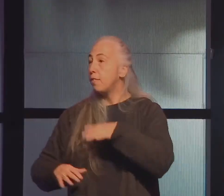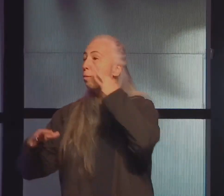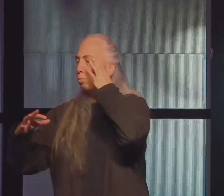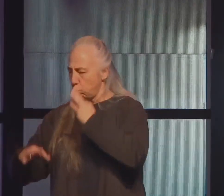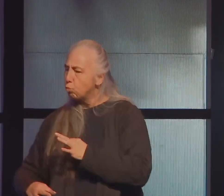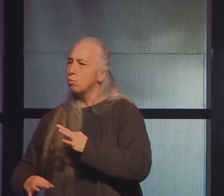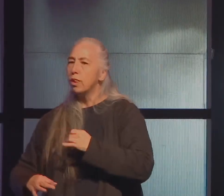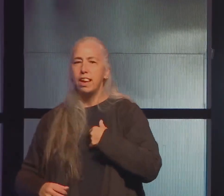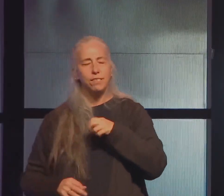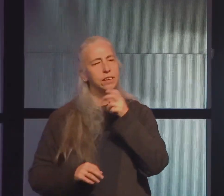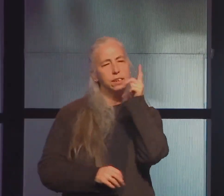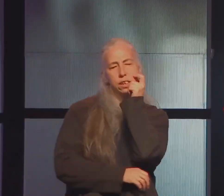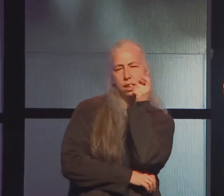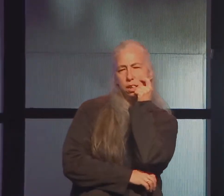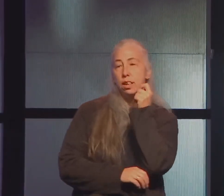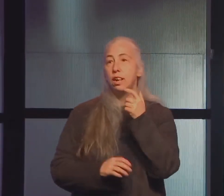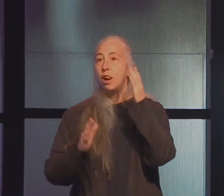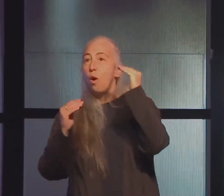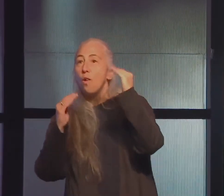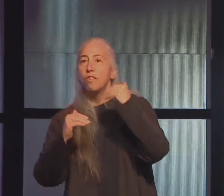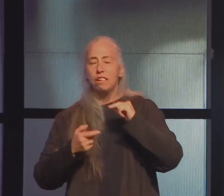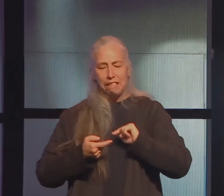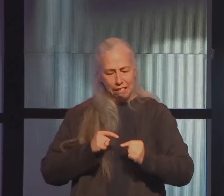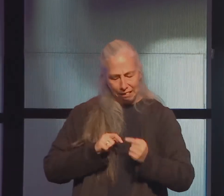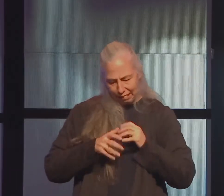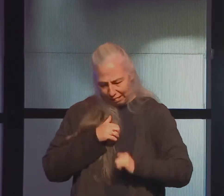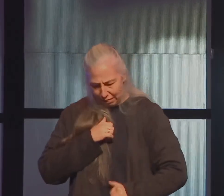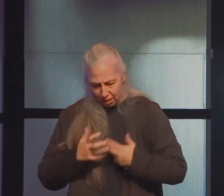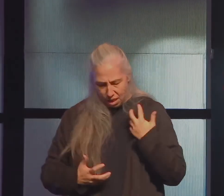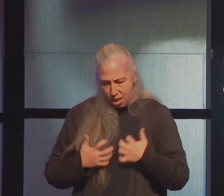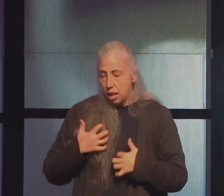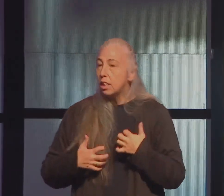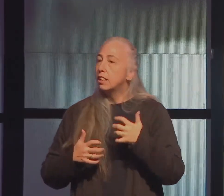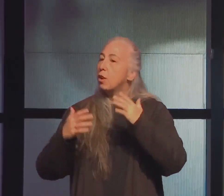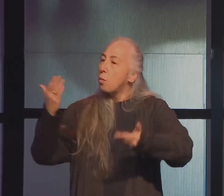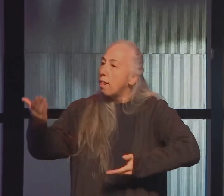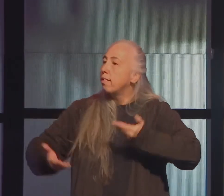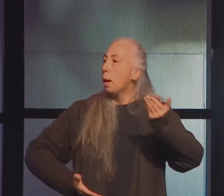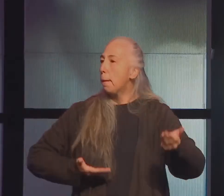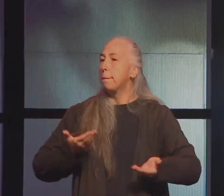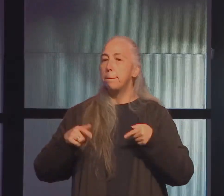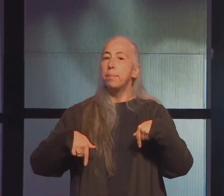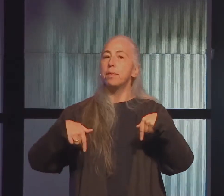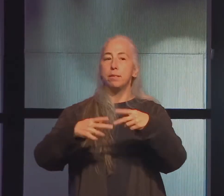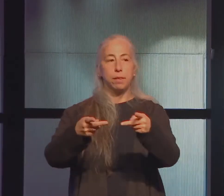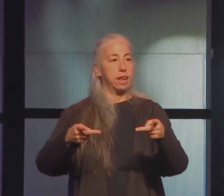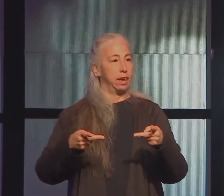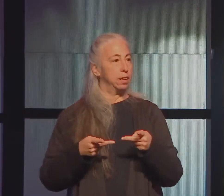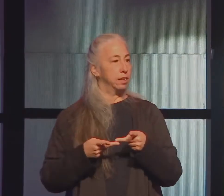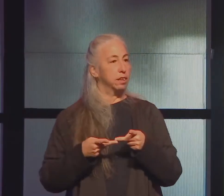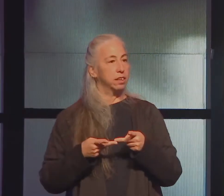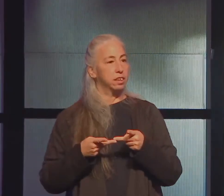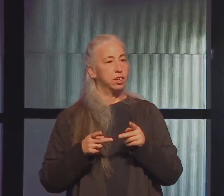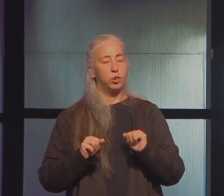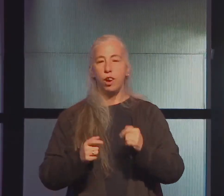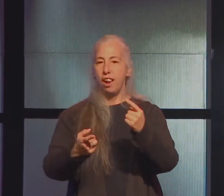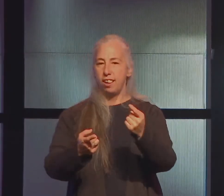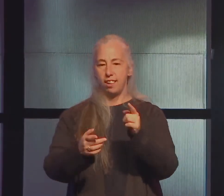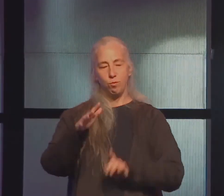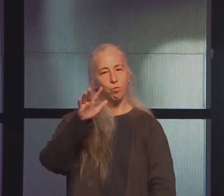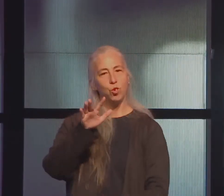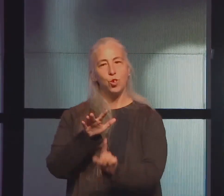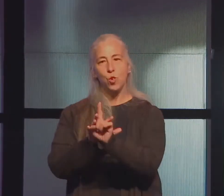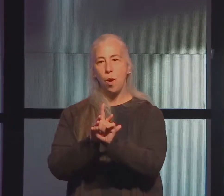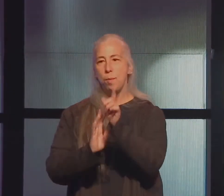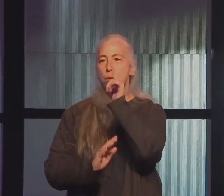you are skeptical of things, hopeful or hurting, you are welcome here to come with all of yourself,